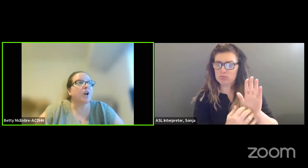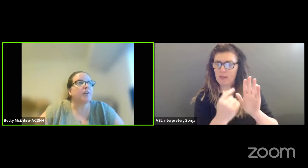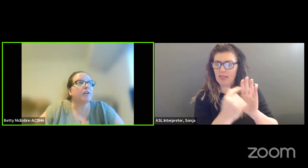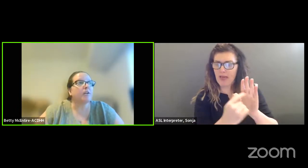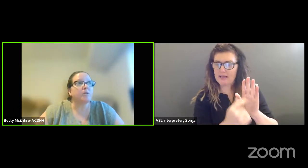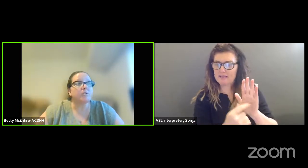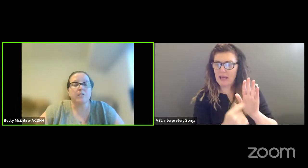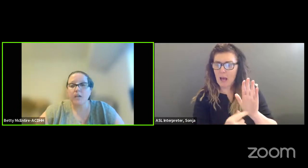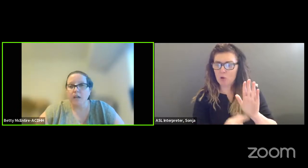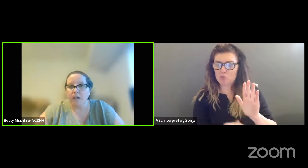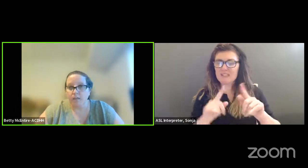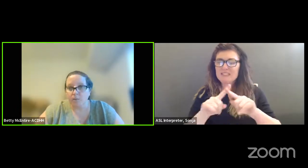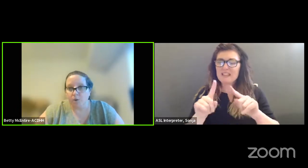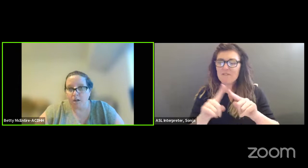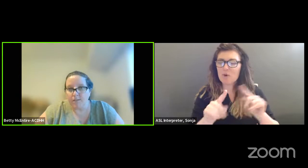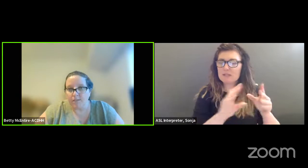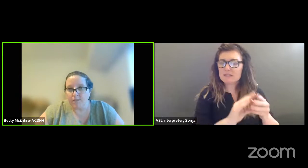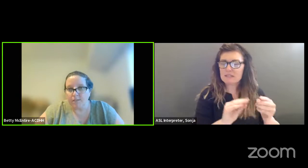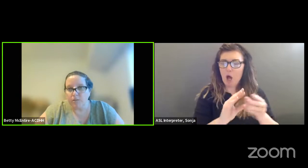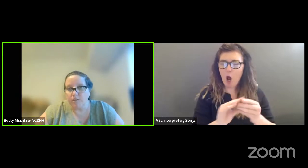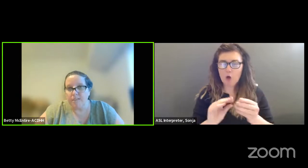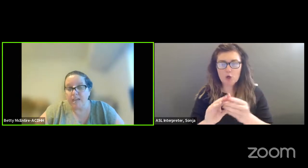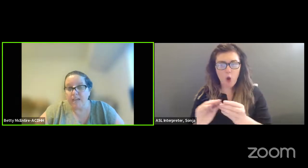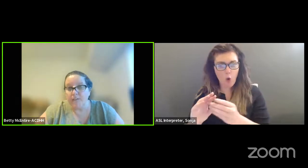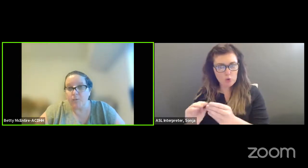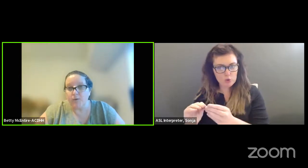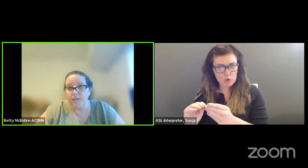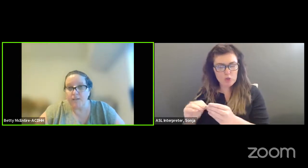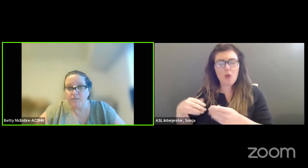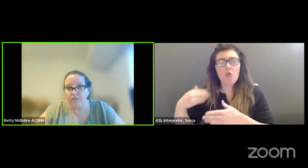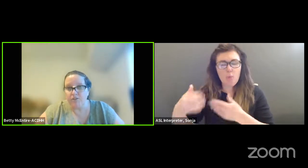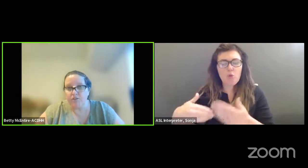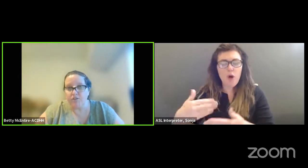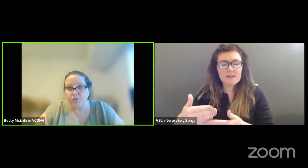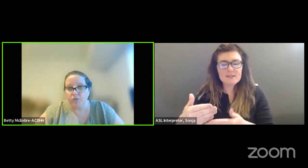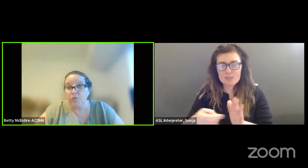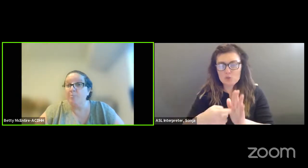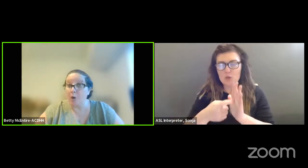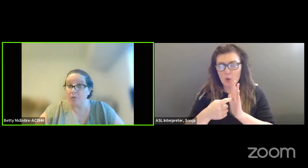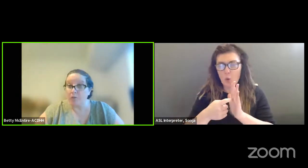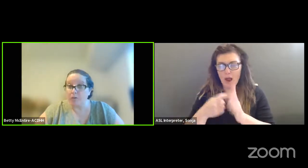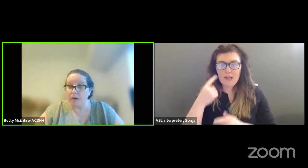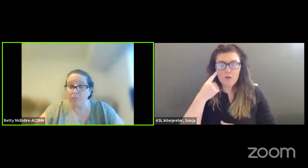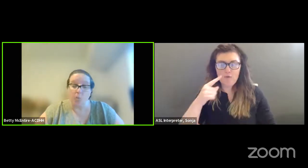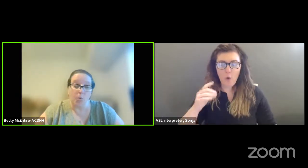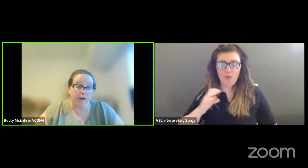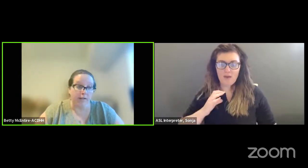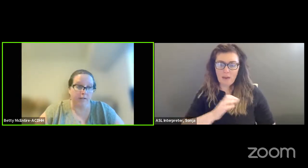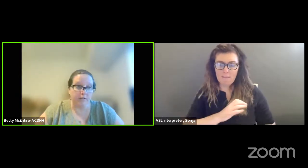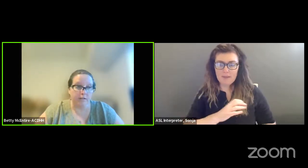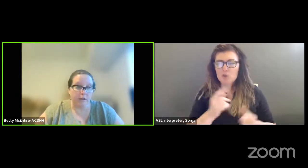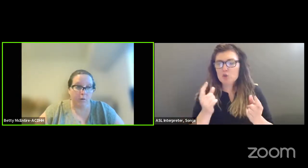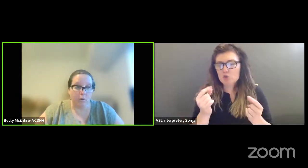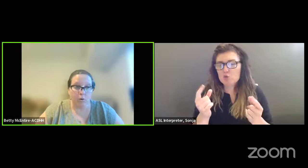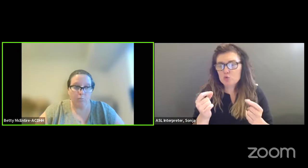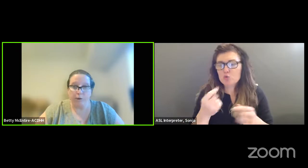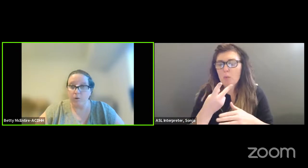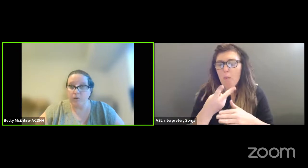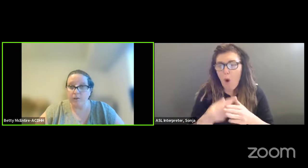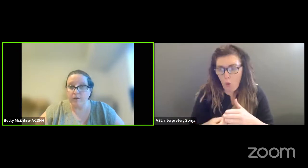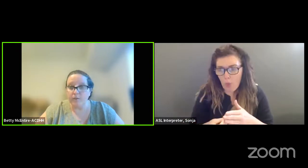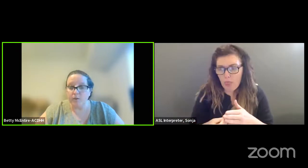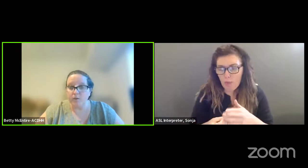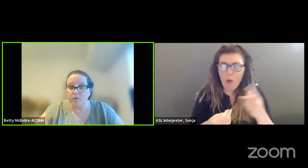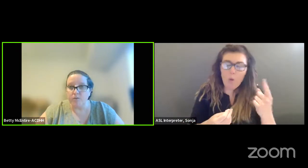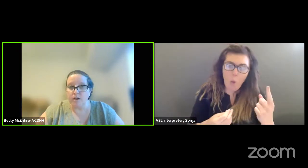various scenarios and the process it would take for the commission to do both one or